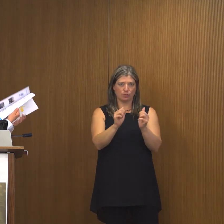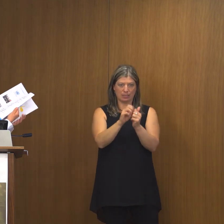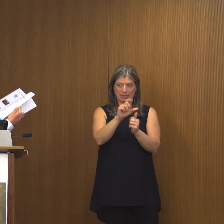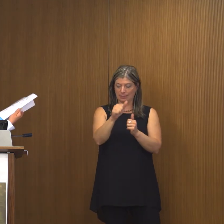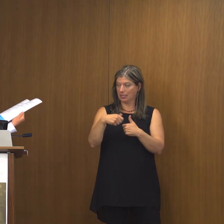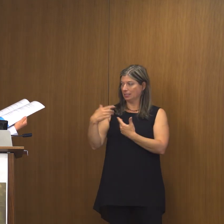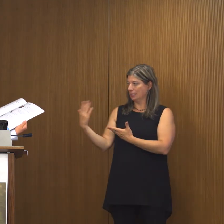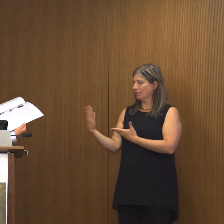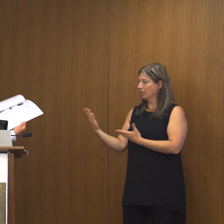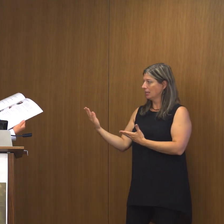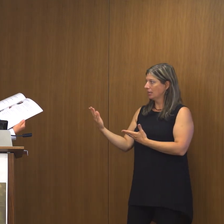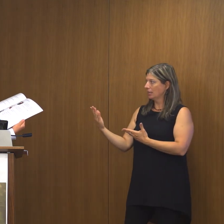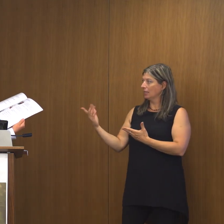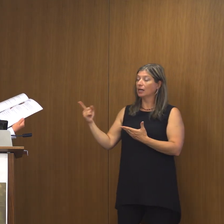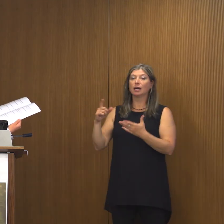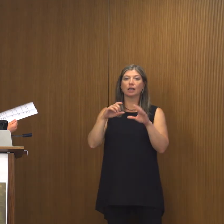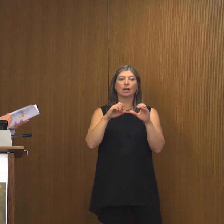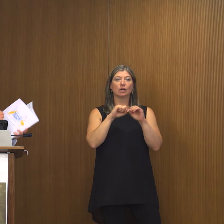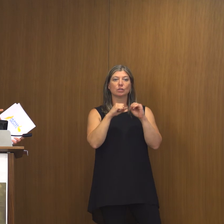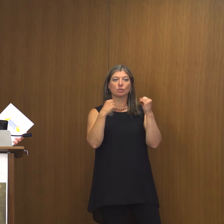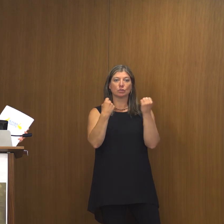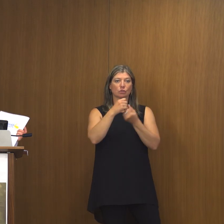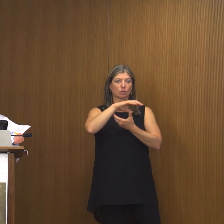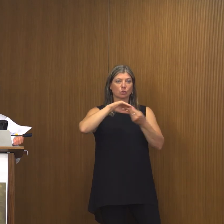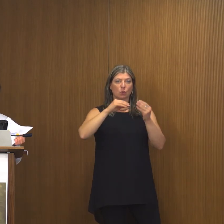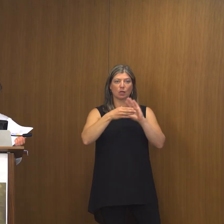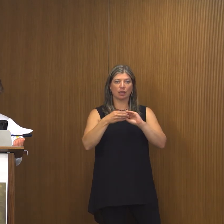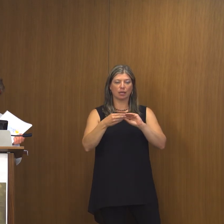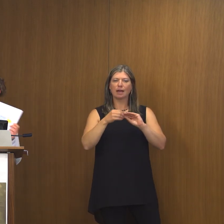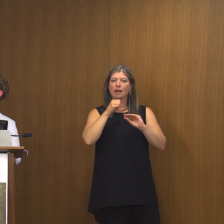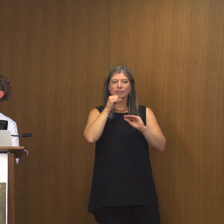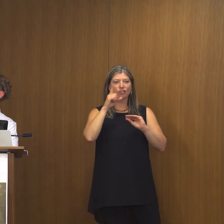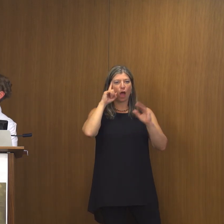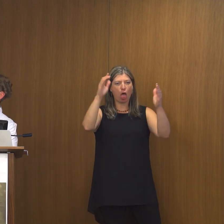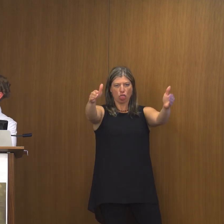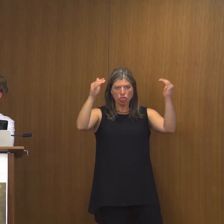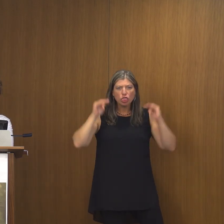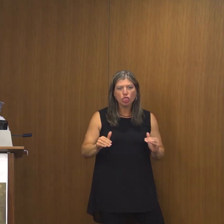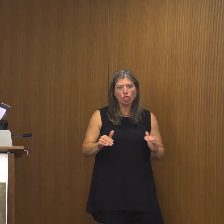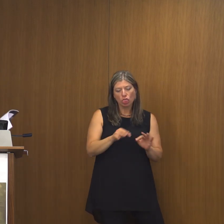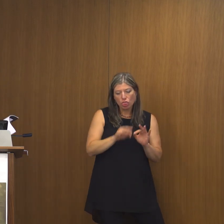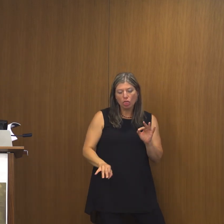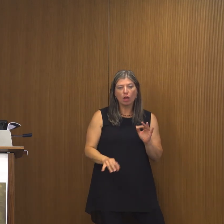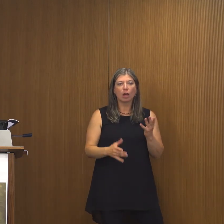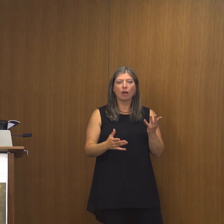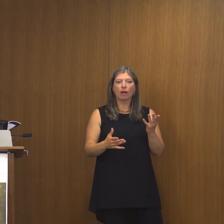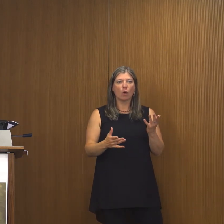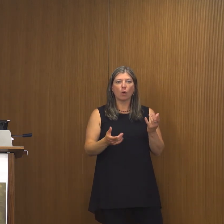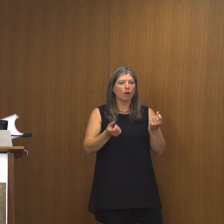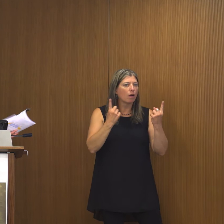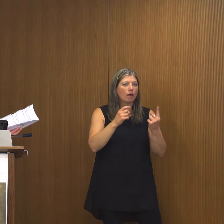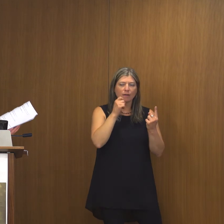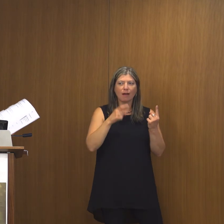basically a social story. It's not dumbed down. It's not written for people who can't